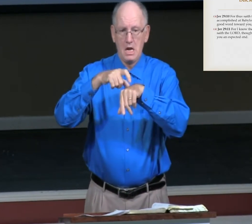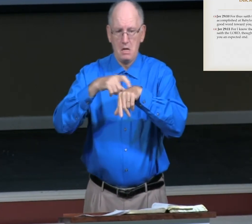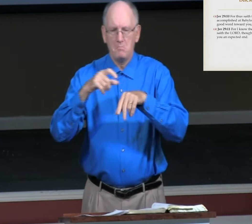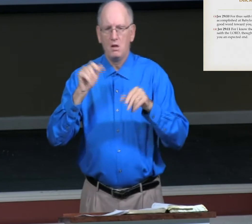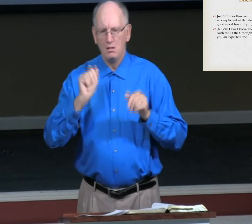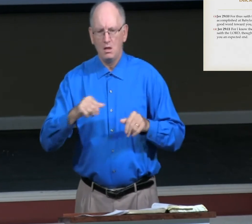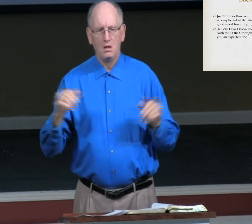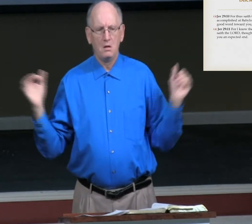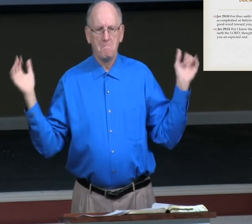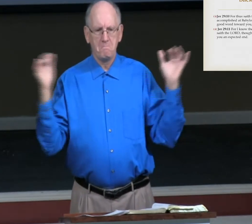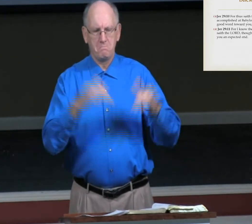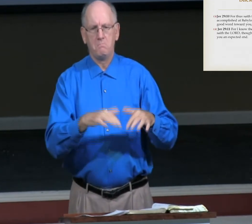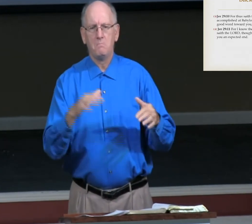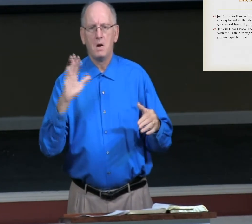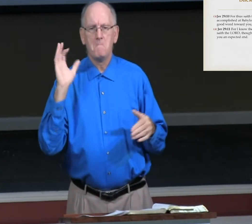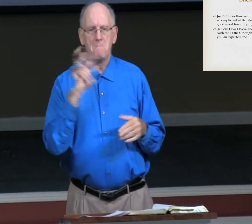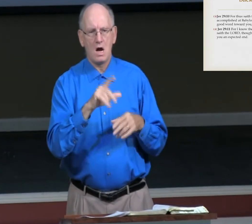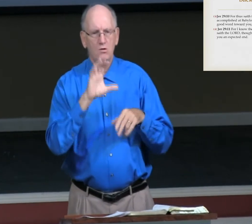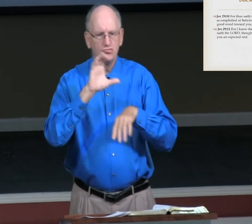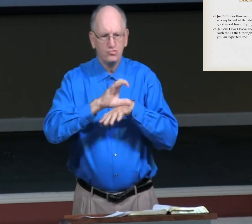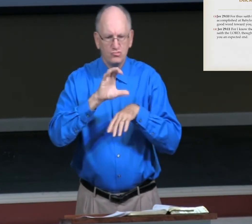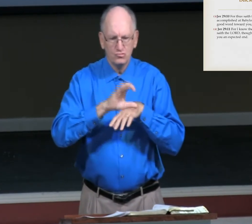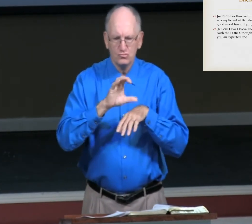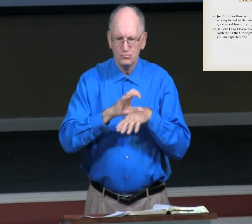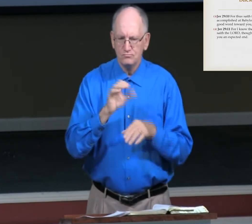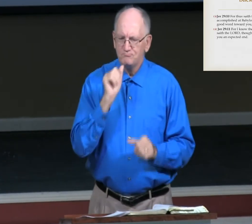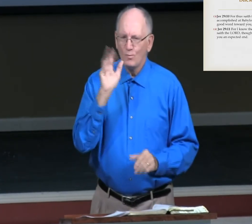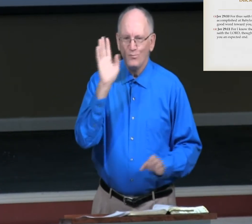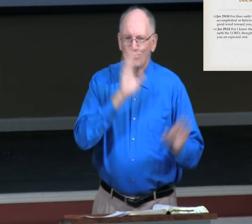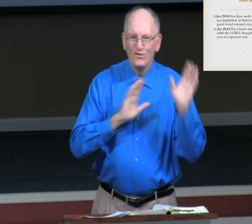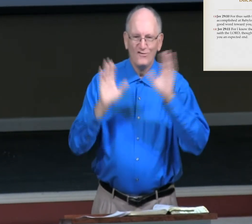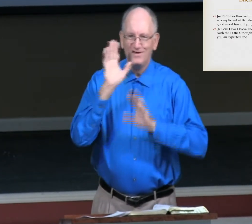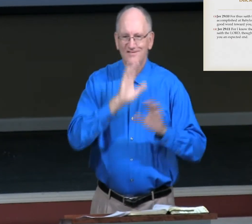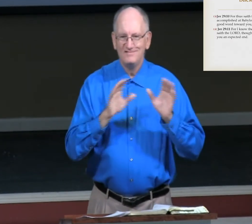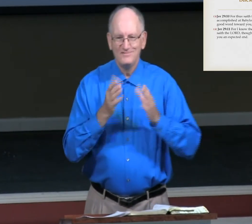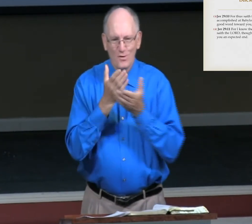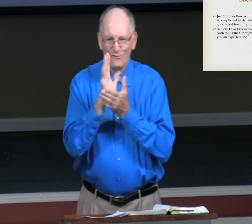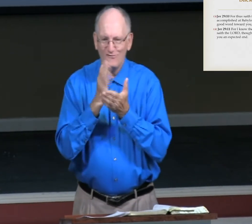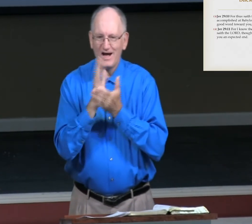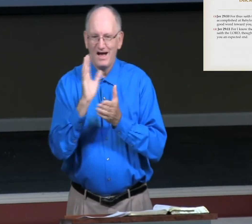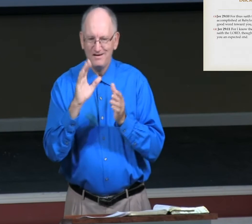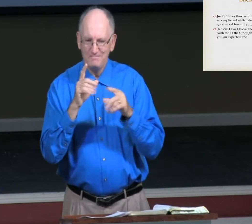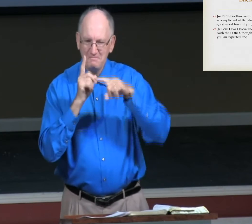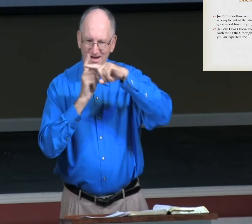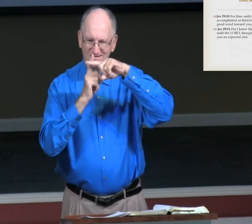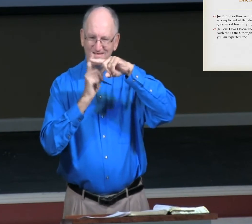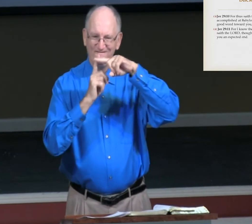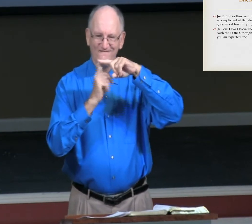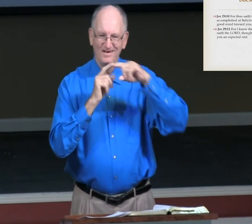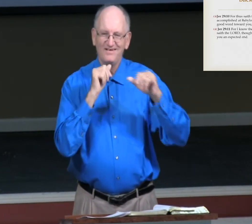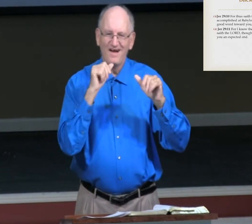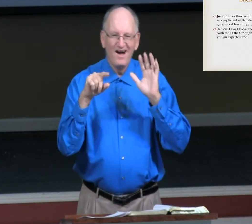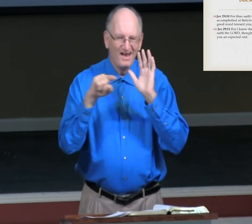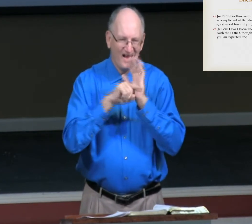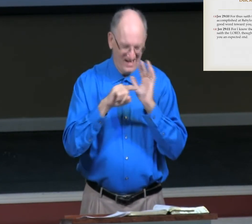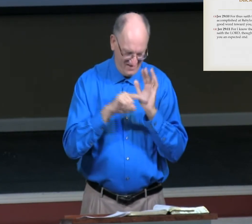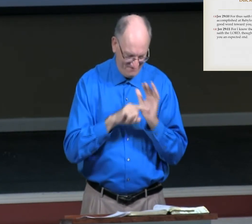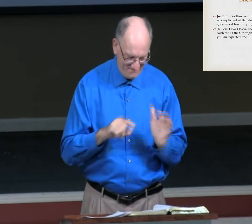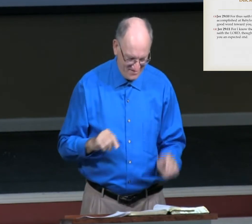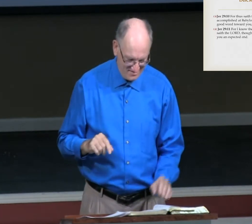at the right time, we can come back together as a church. And that's okay. We just have to stay positive,